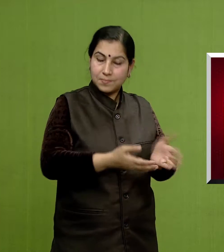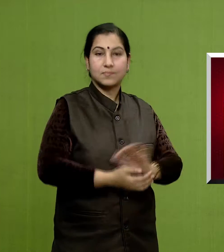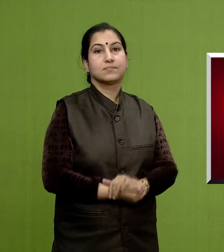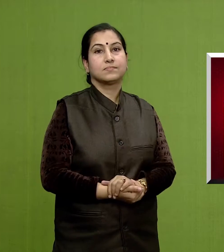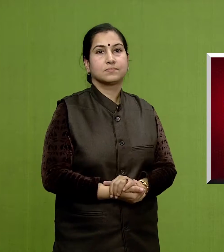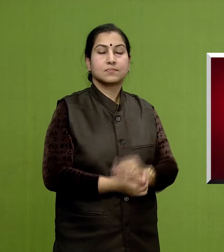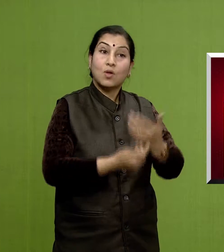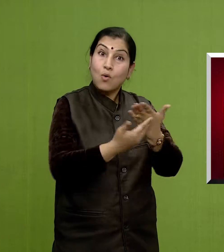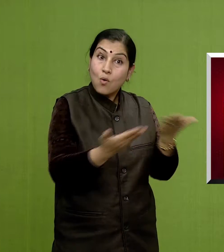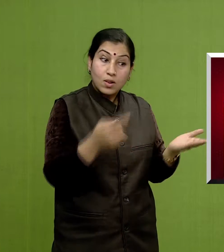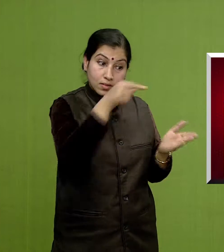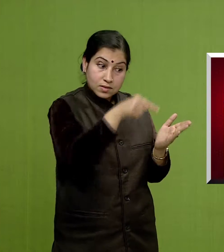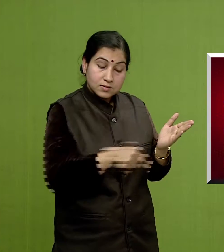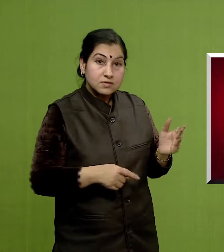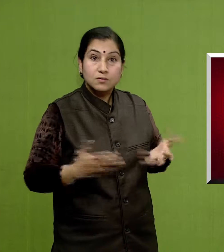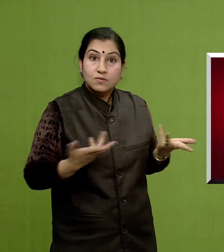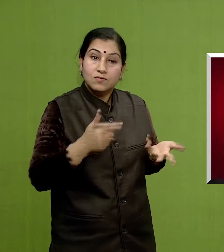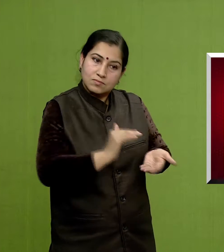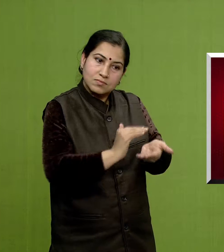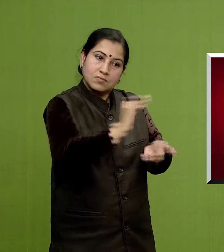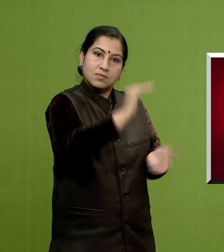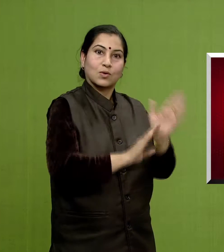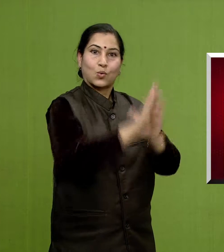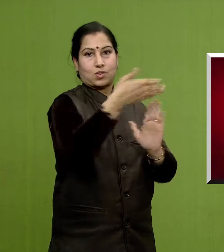All these are signs of development.